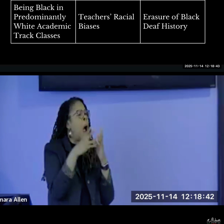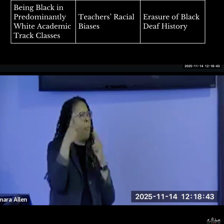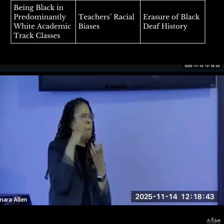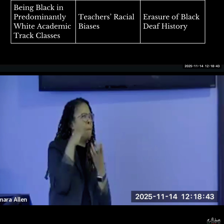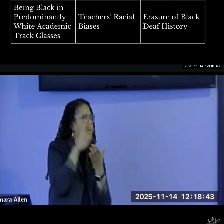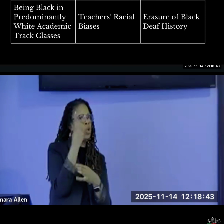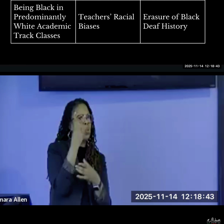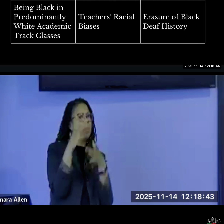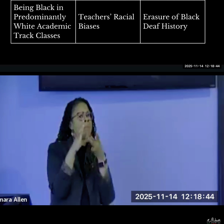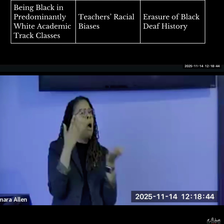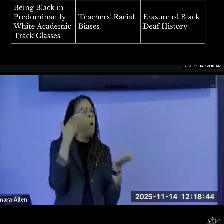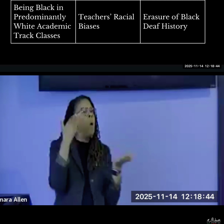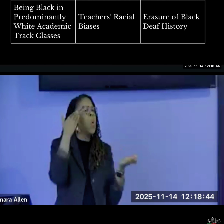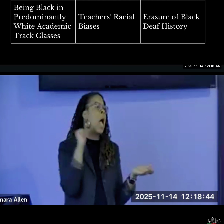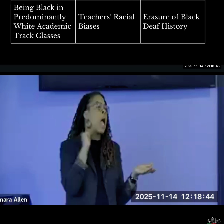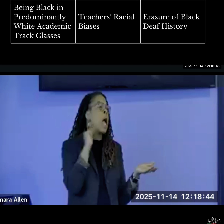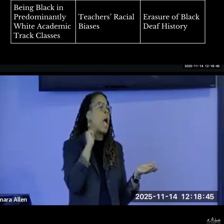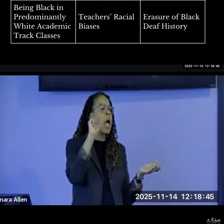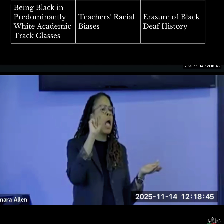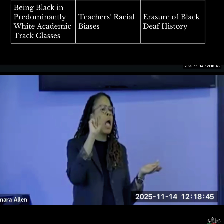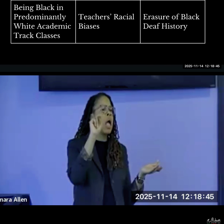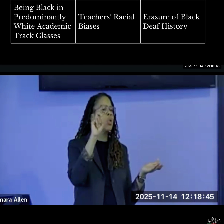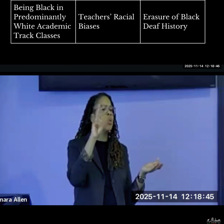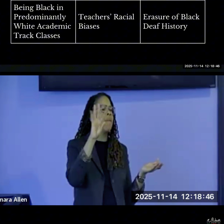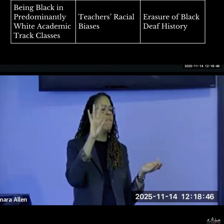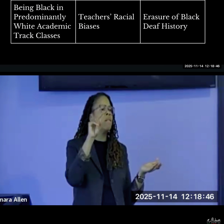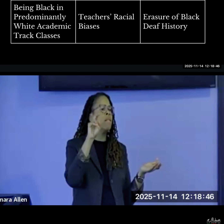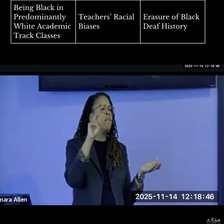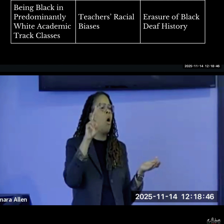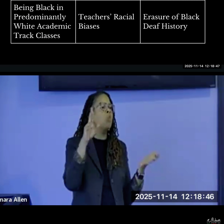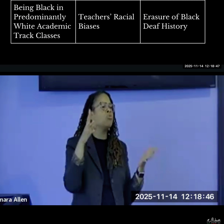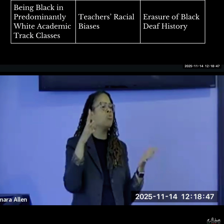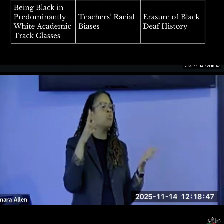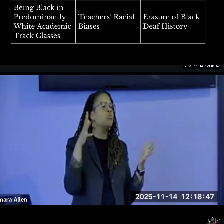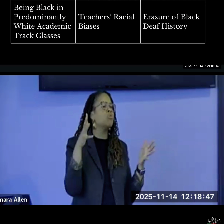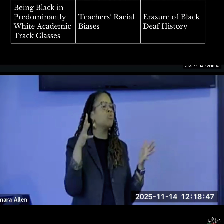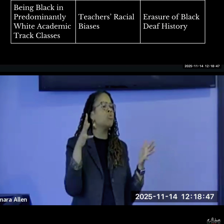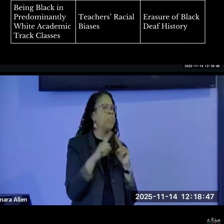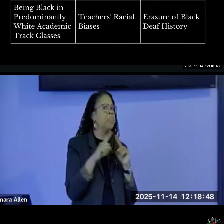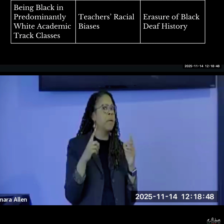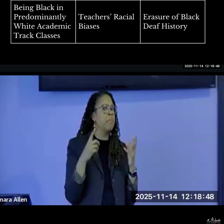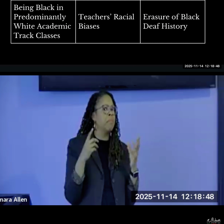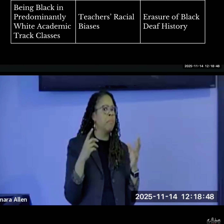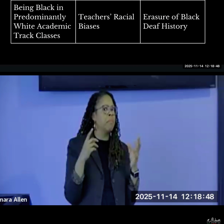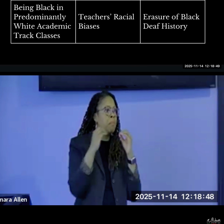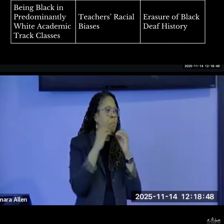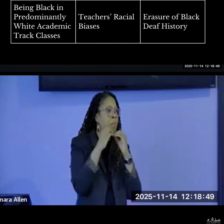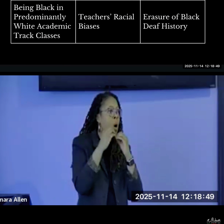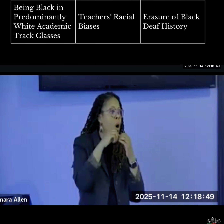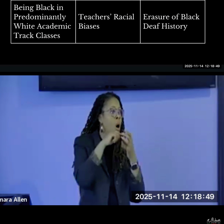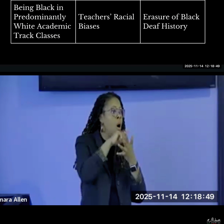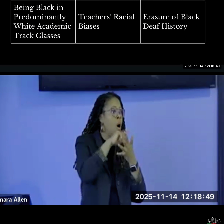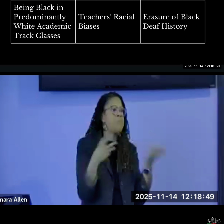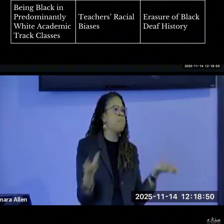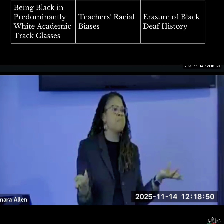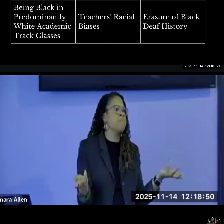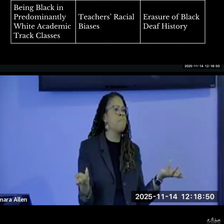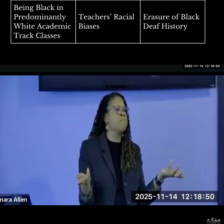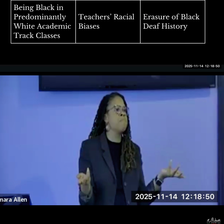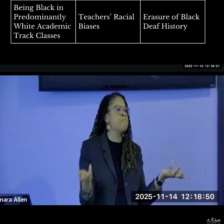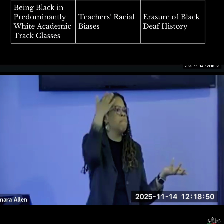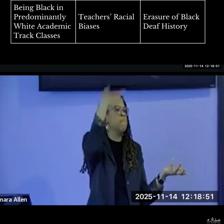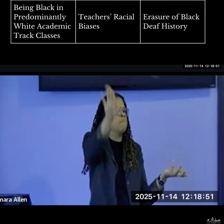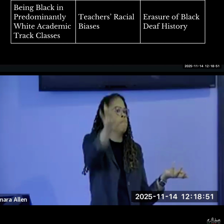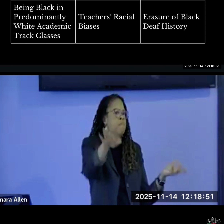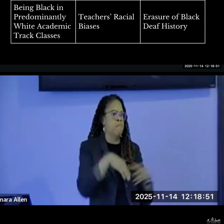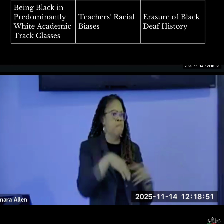weren't aware of their own history until later on in their adult life. Some were familiar with the basics of Andrew J. Foster, but